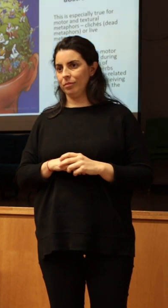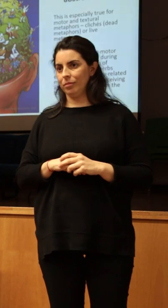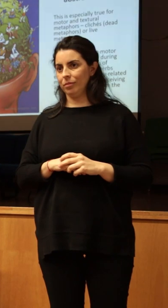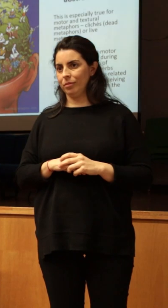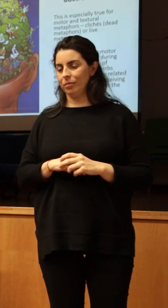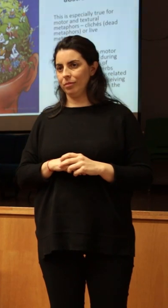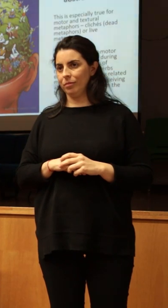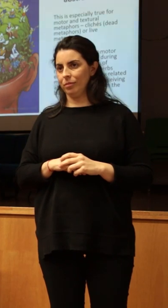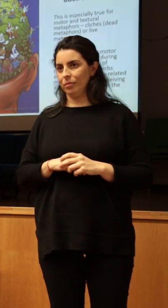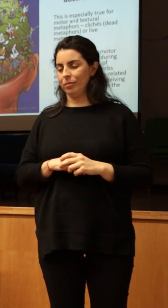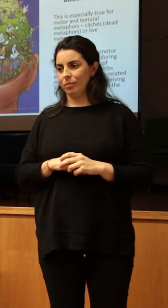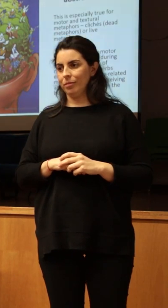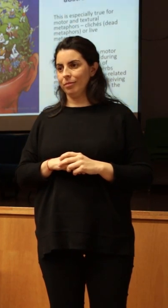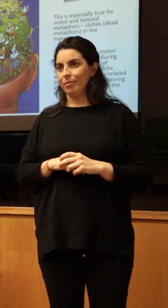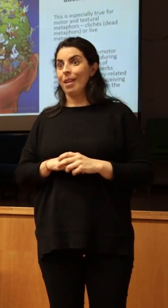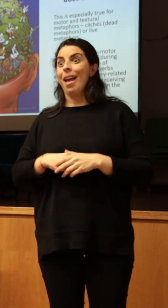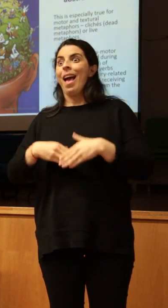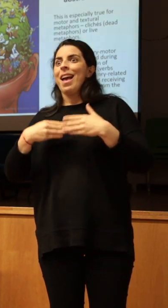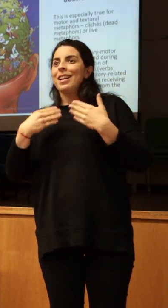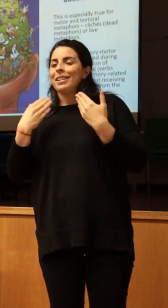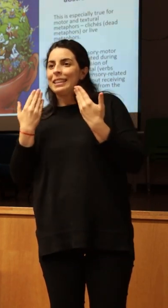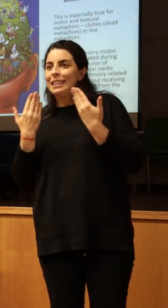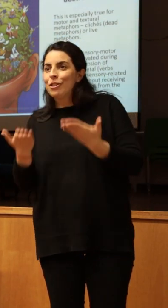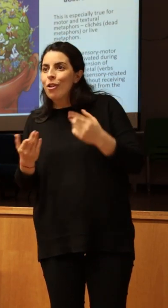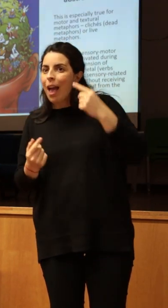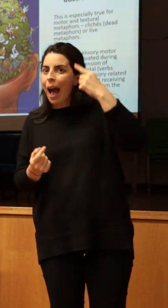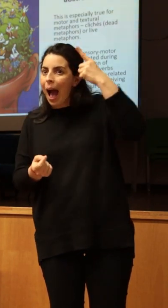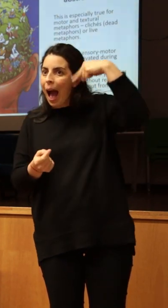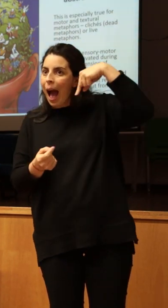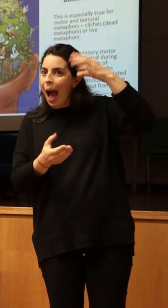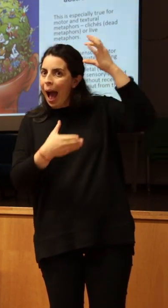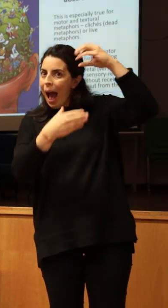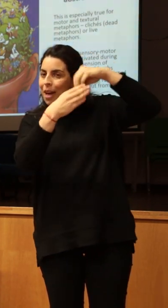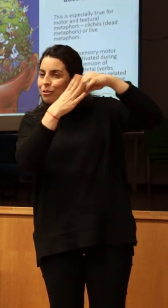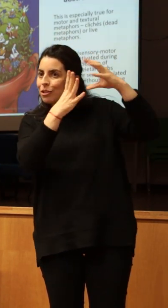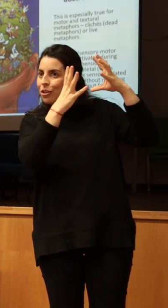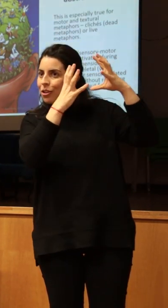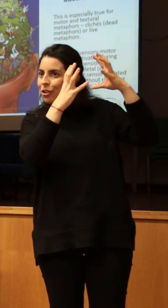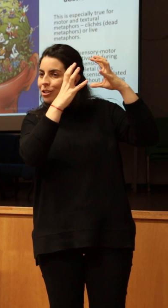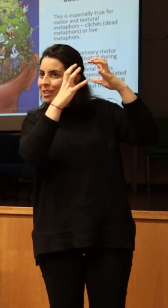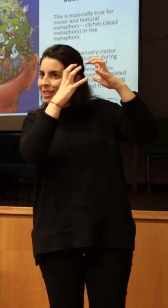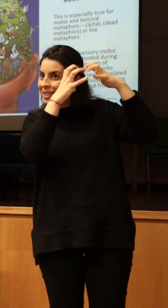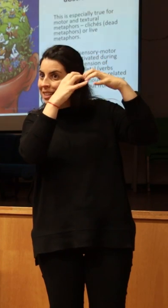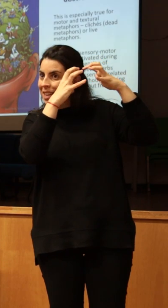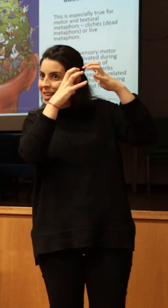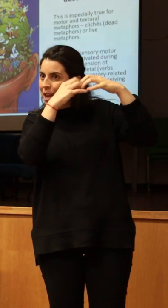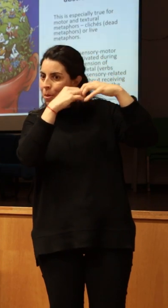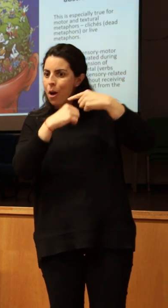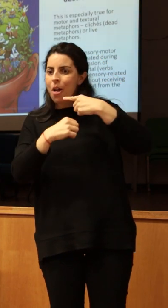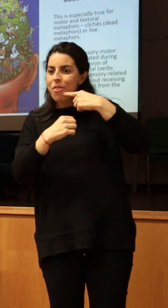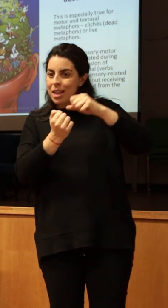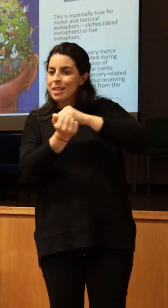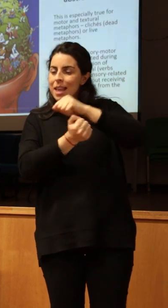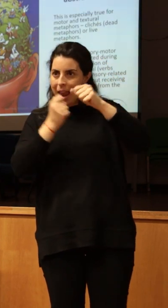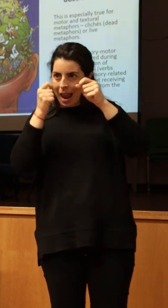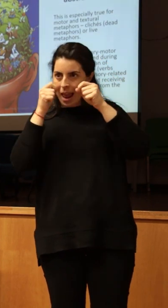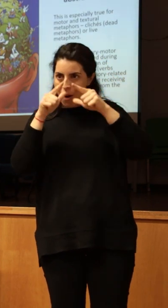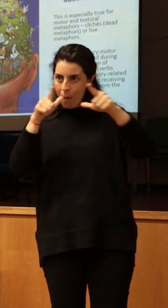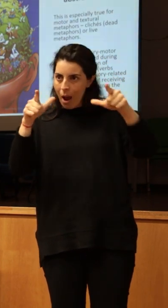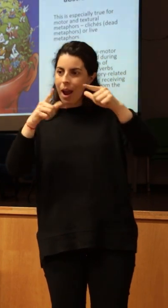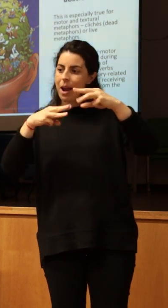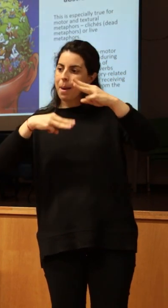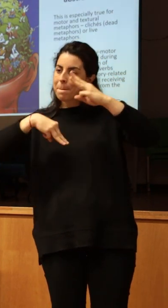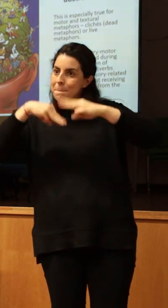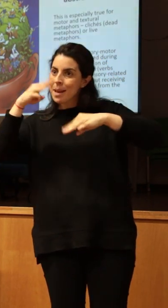as if we are running, almost to the same degree. Pero lo interesante es que al utilizar ese lenguaje y esa metáfora,